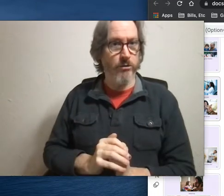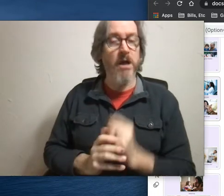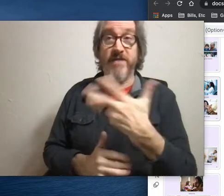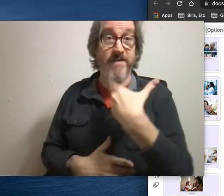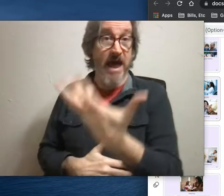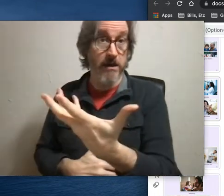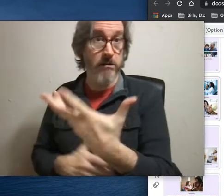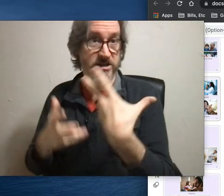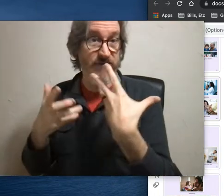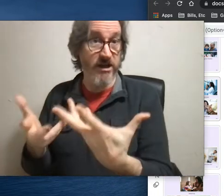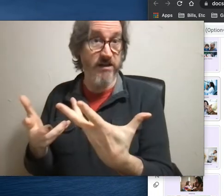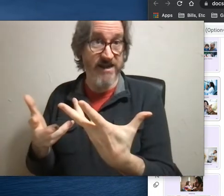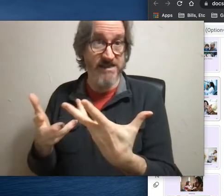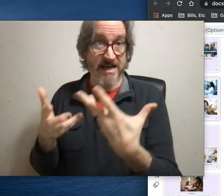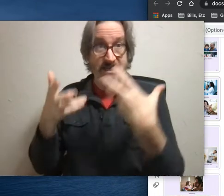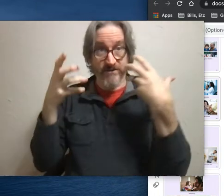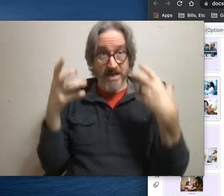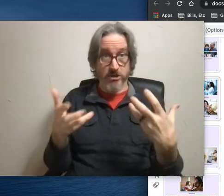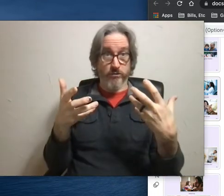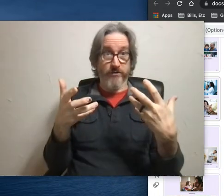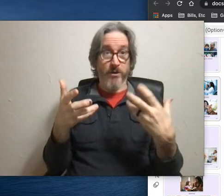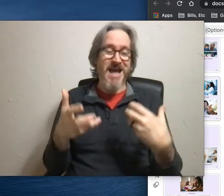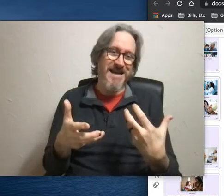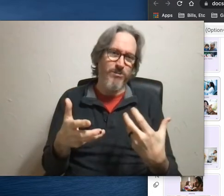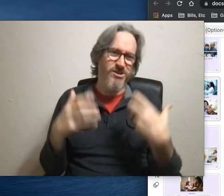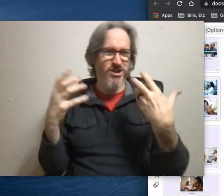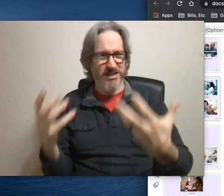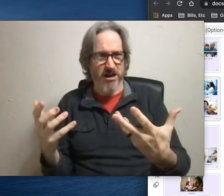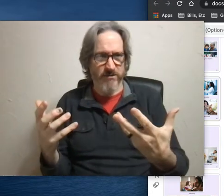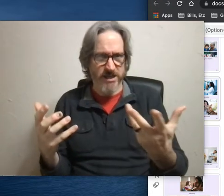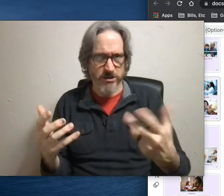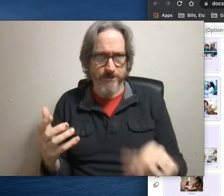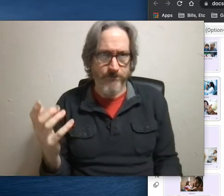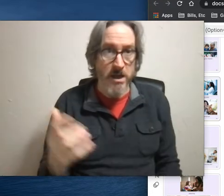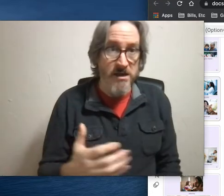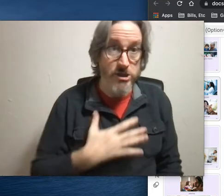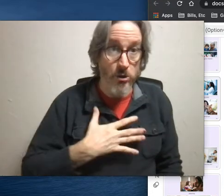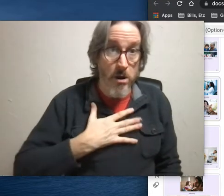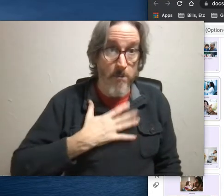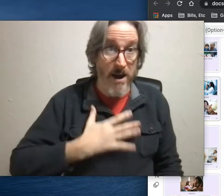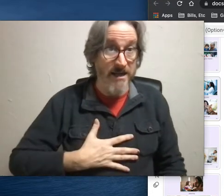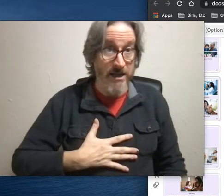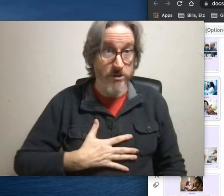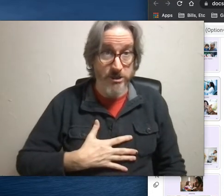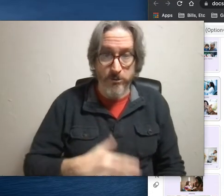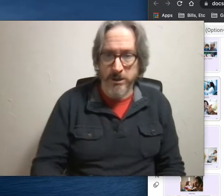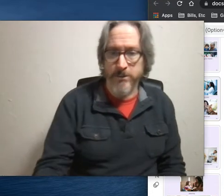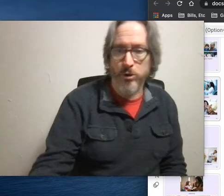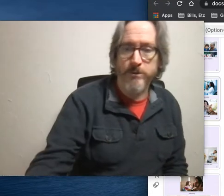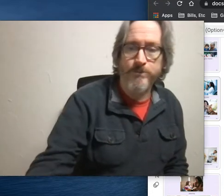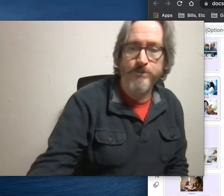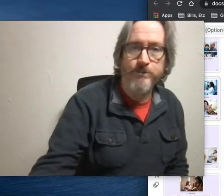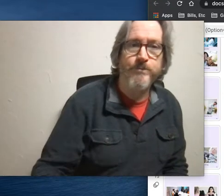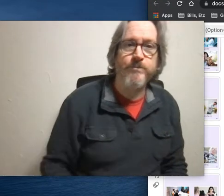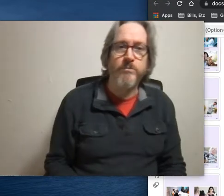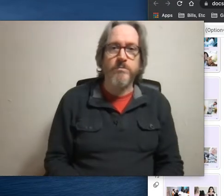interview, then that definitely conveys the idea of an interview as opposed to just a conversation. So body language can be really